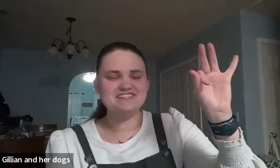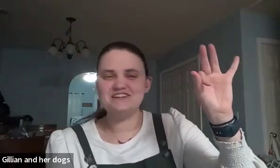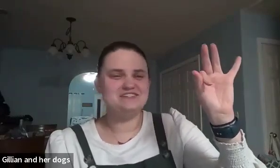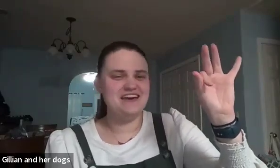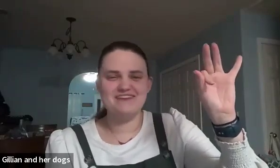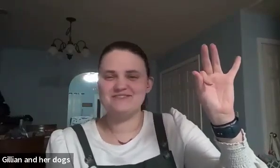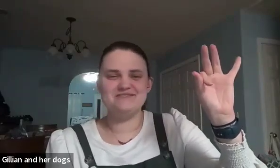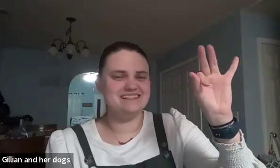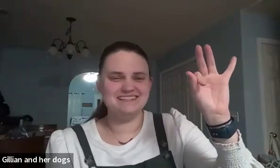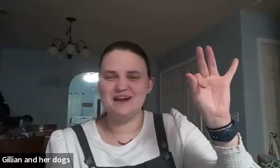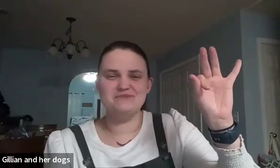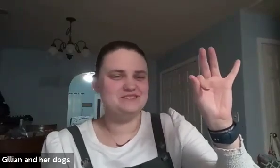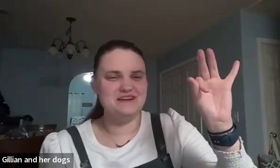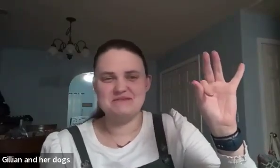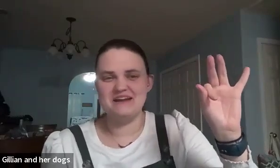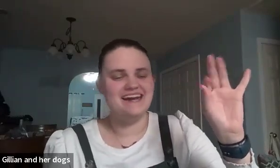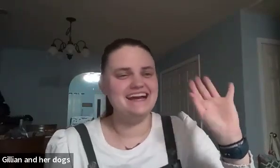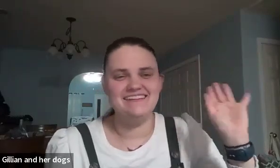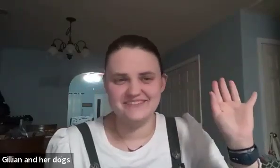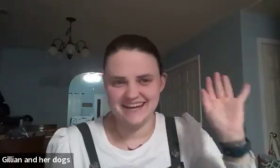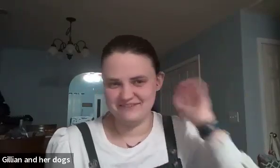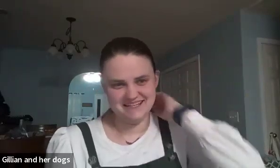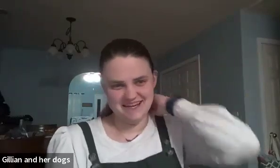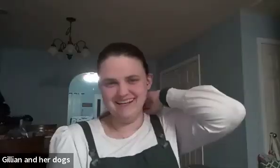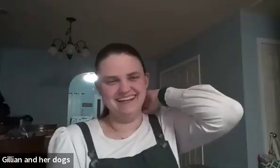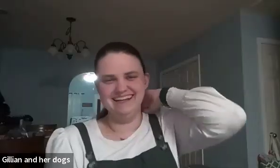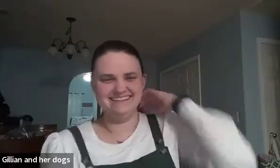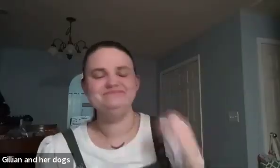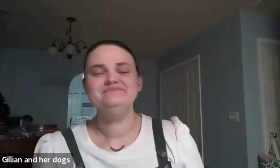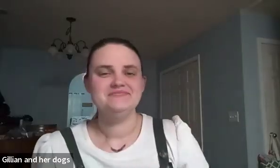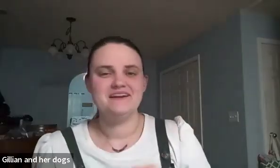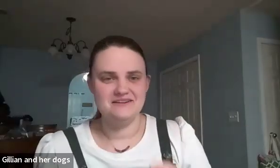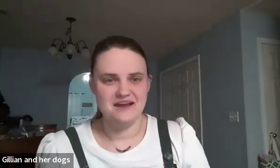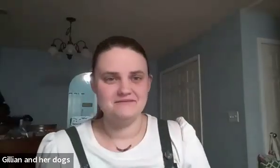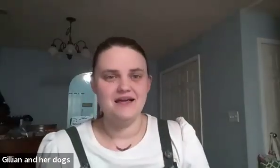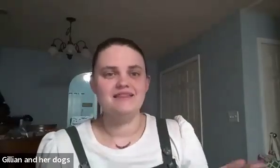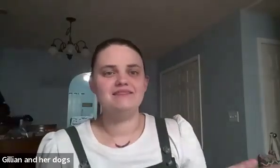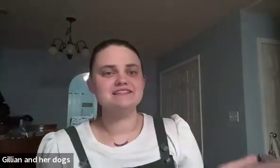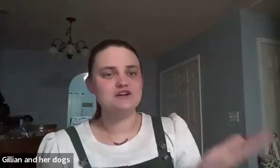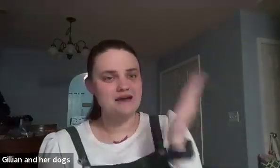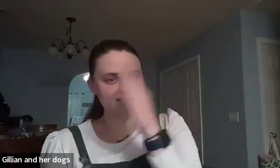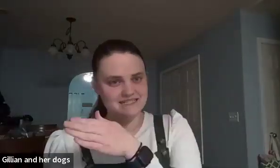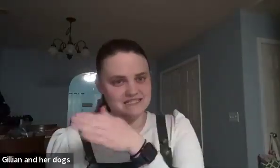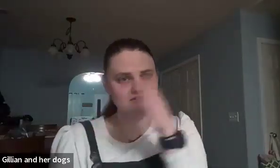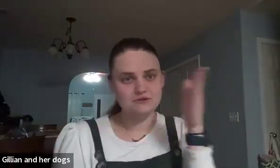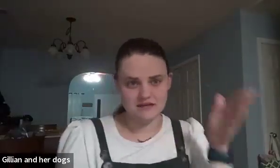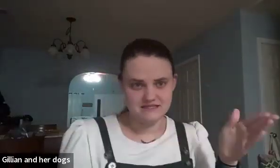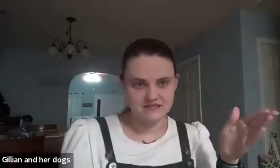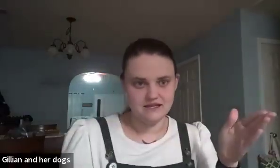It's going to do that for the rest of the time we do the number 9, and I love it every time. Okay, let's go back 16 through 19